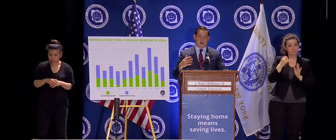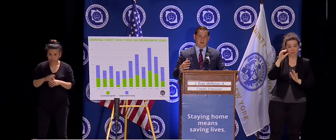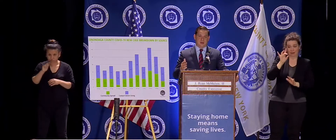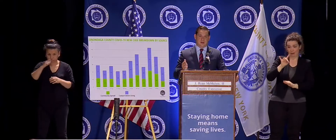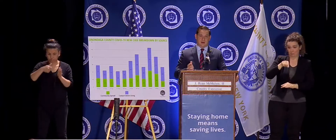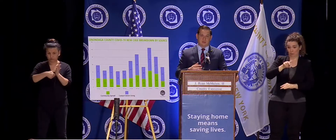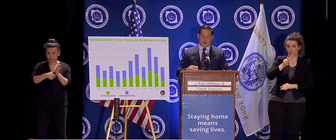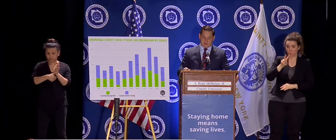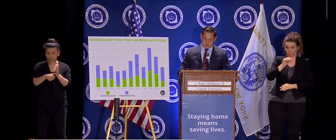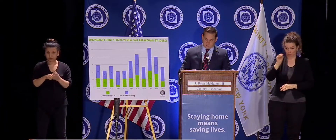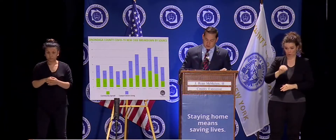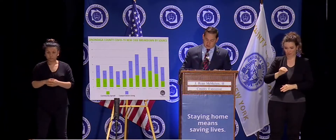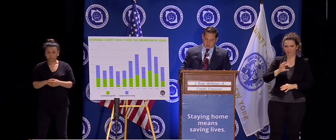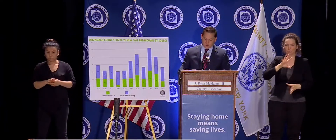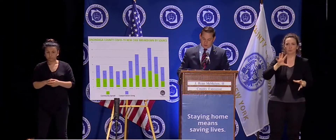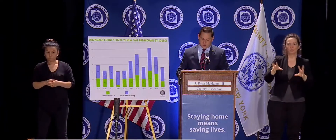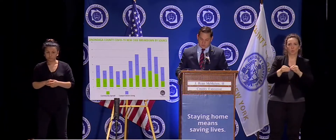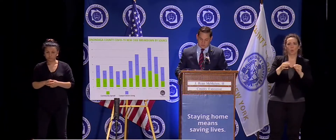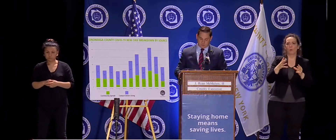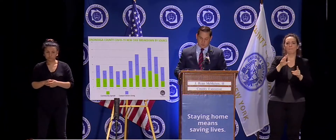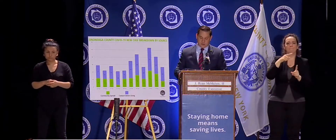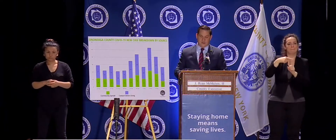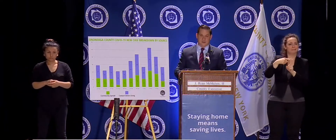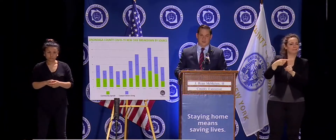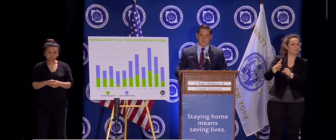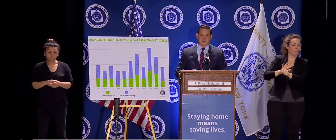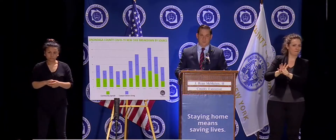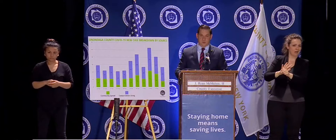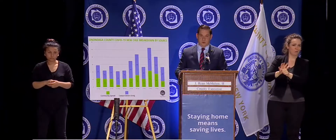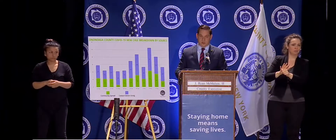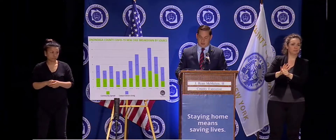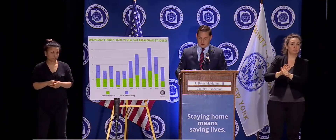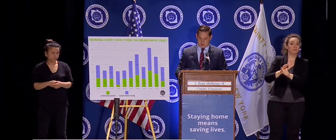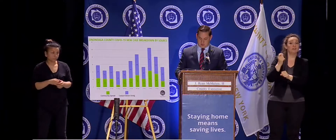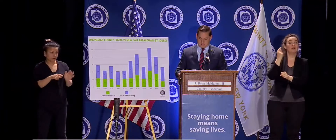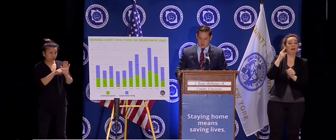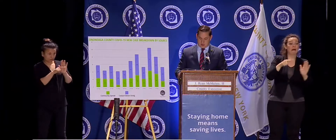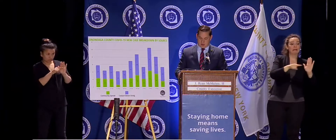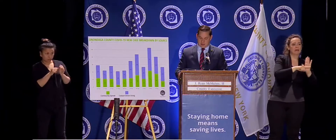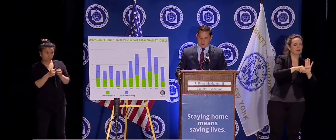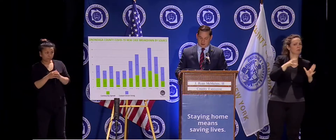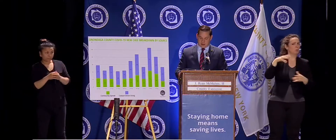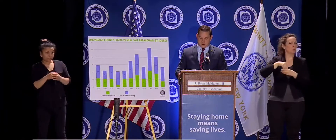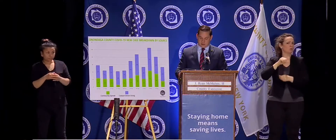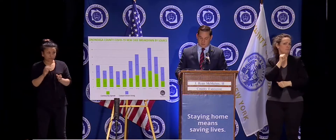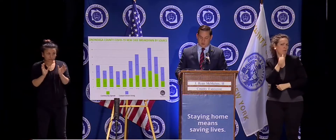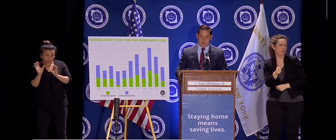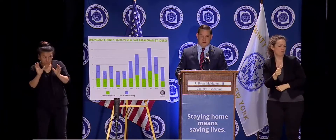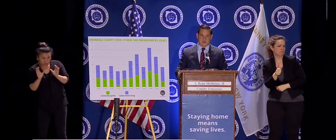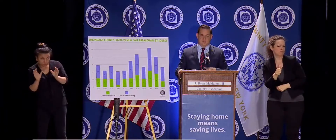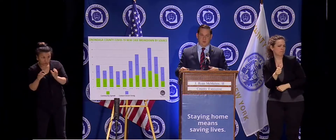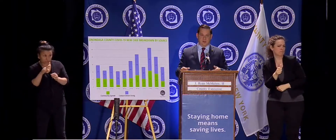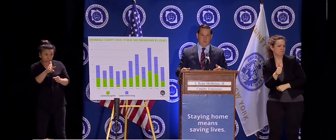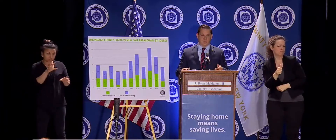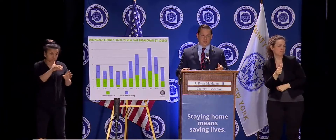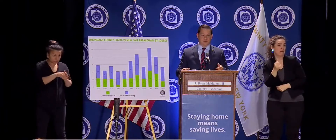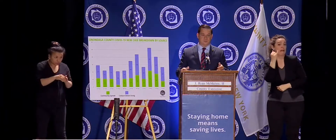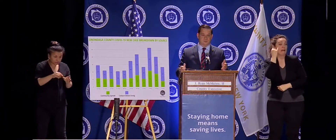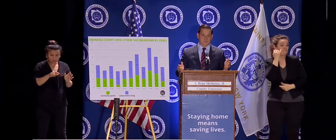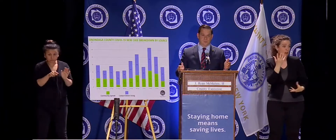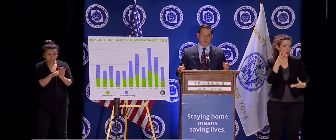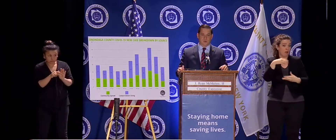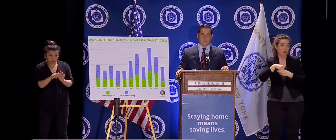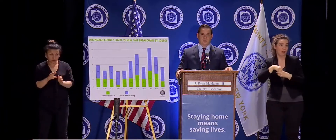have yet, that would drive that number down a little bit, but pretty consistent when you look at Onondaga County. When you look at Central New York as a